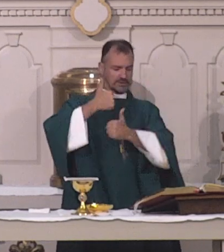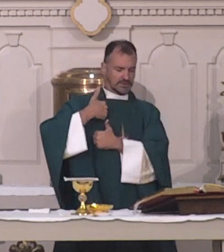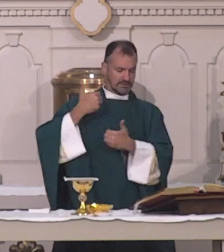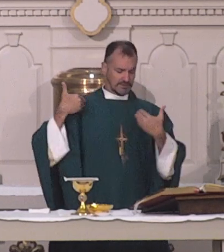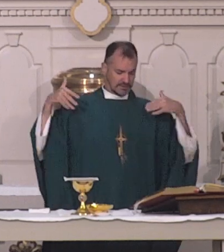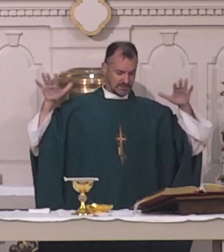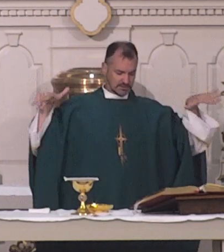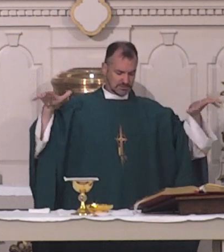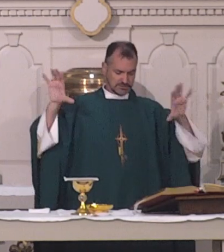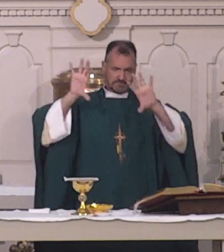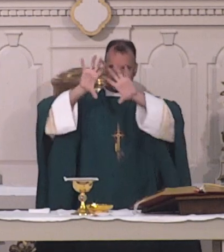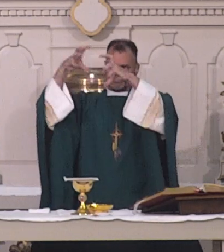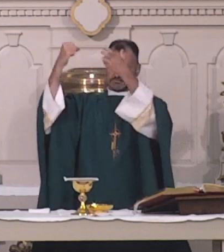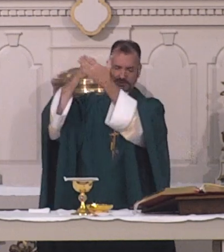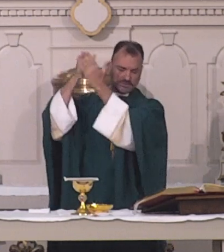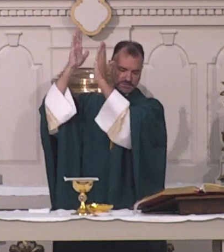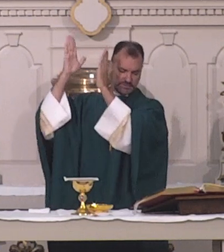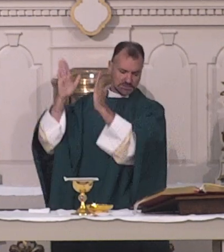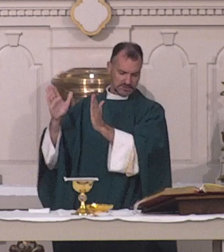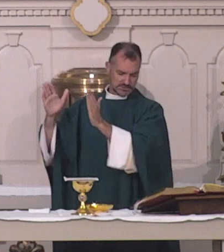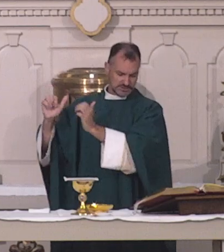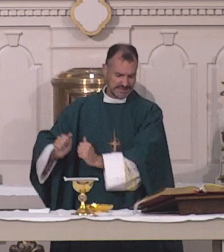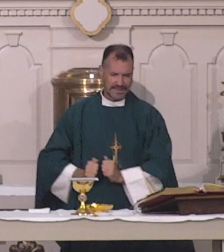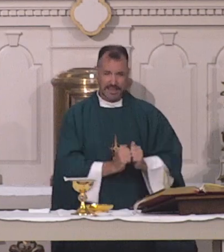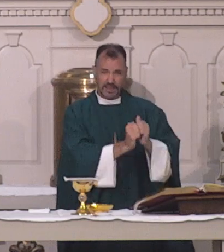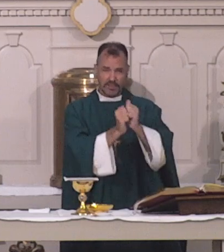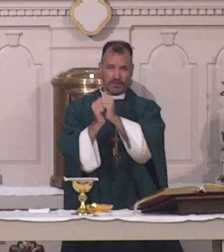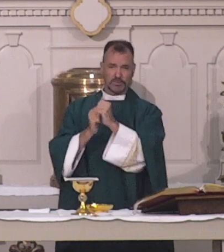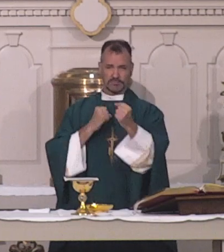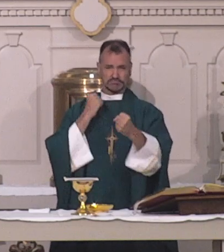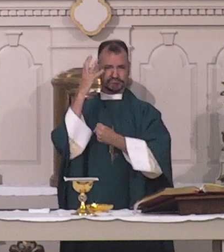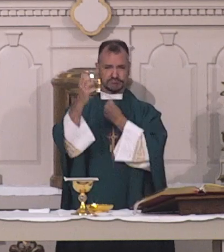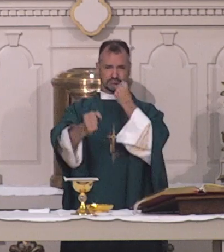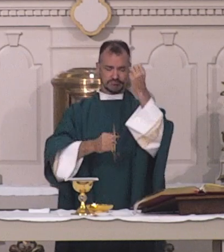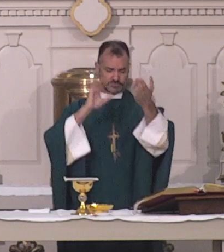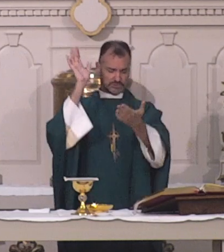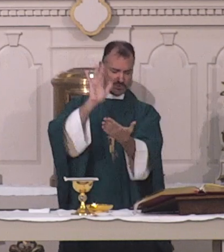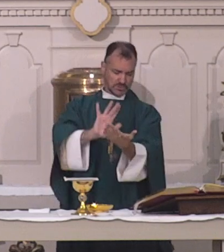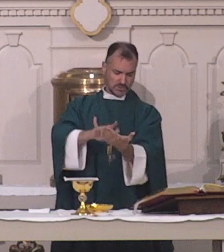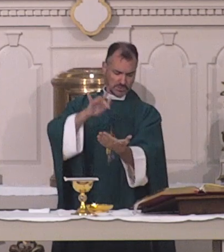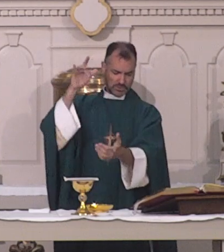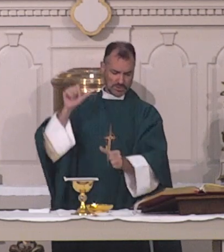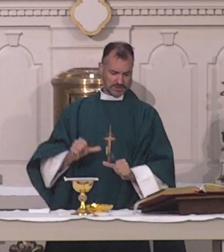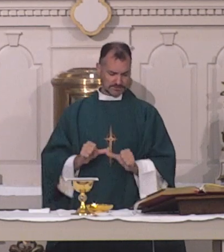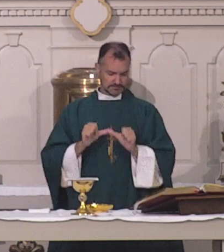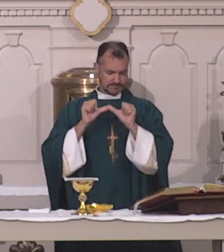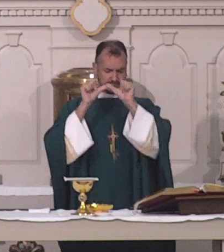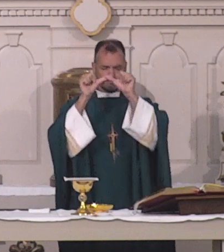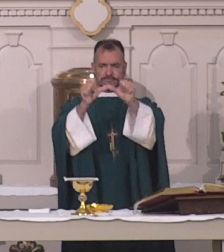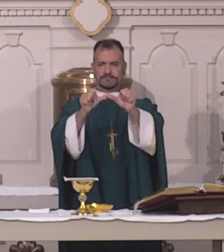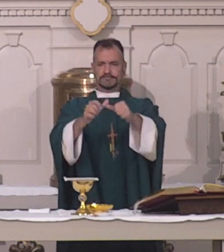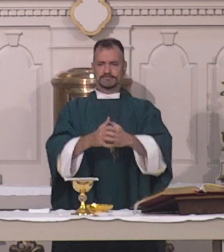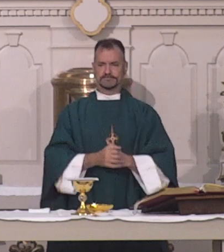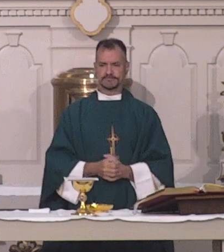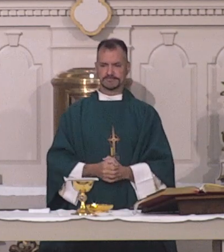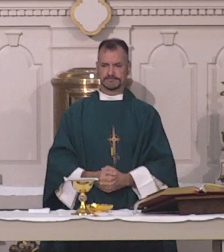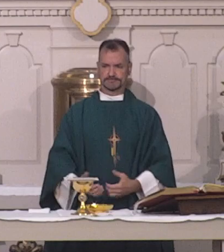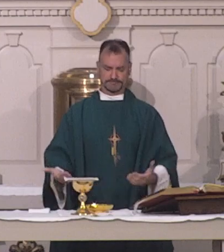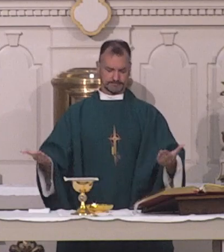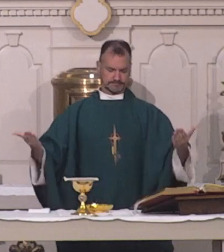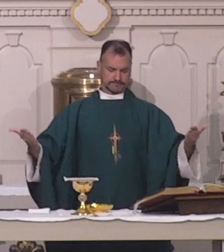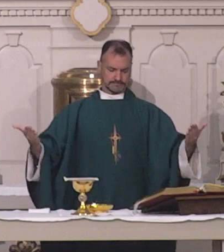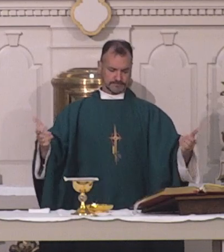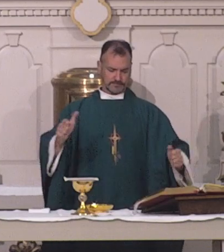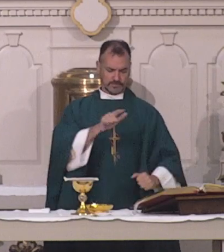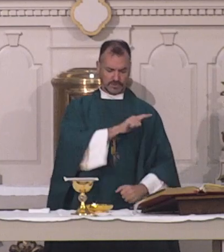And so with the angels and all the saints, we declare your glory as with one voice we acclaim.